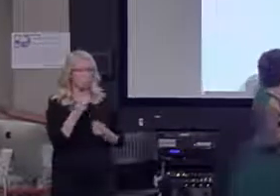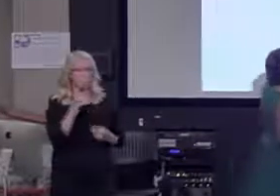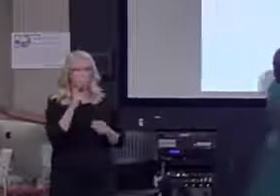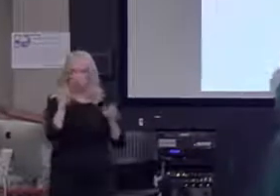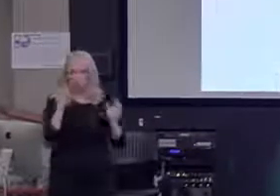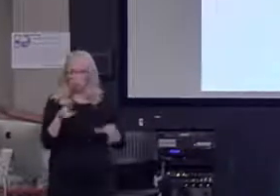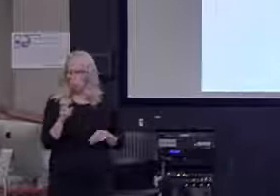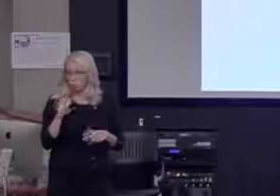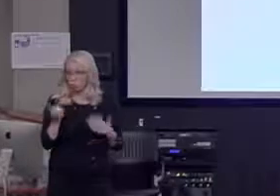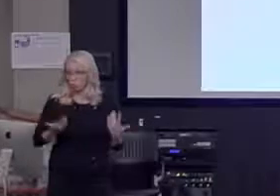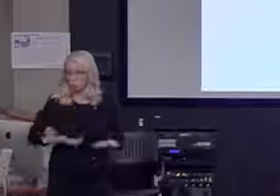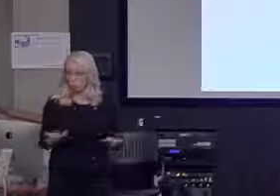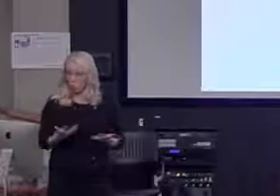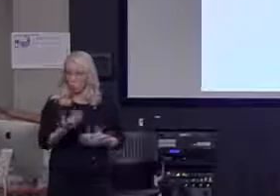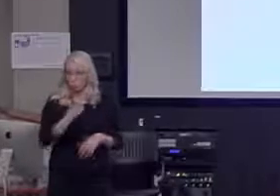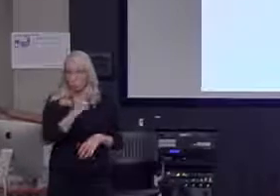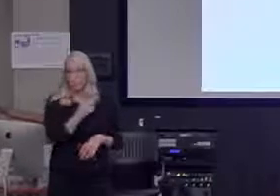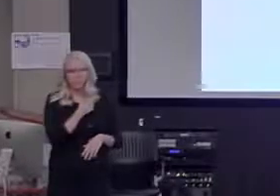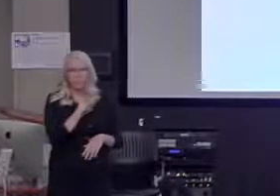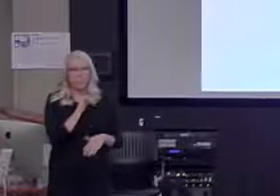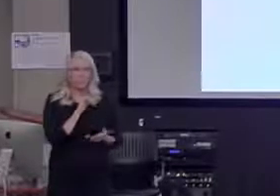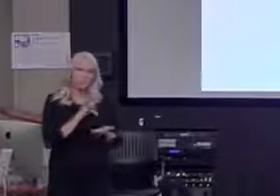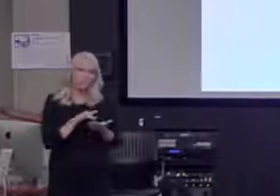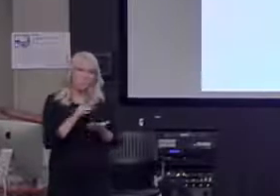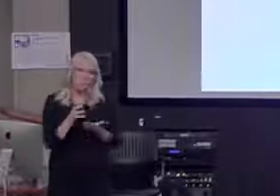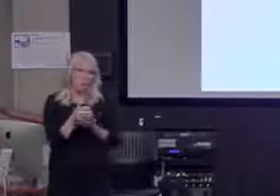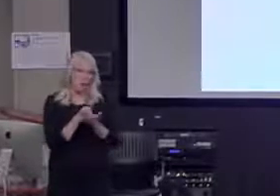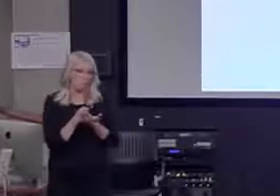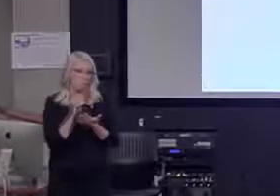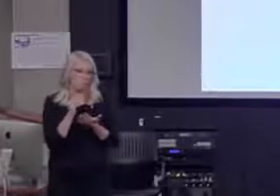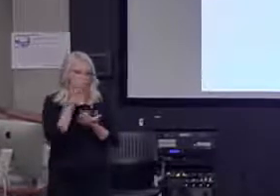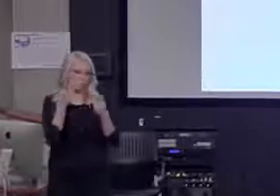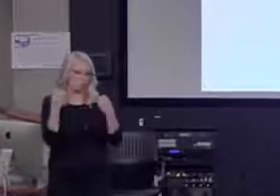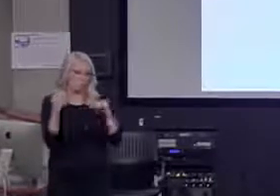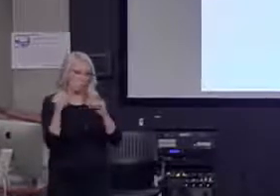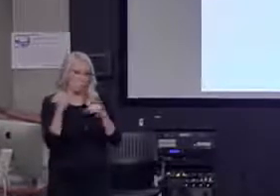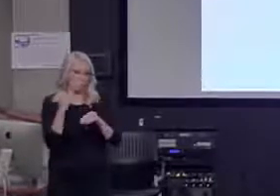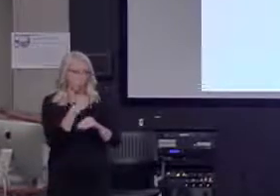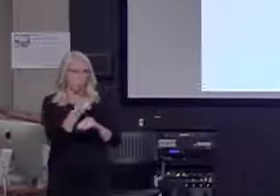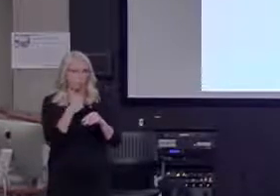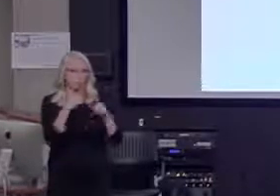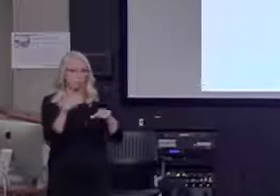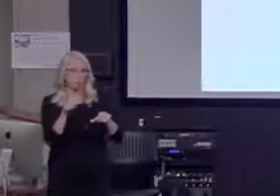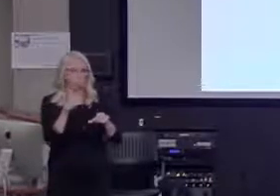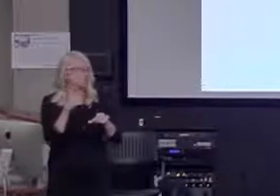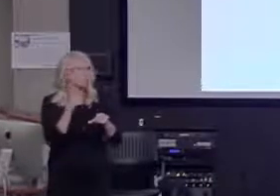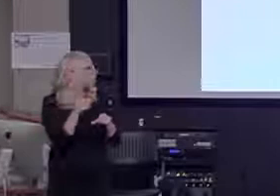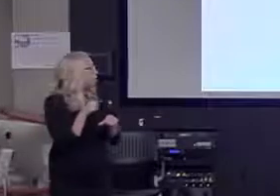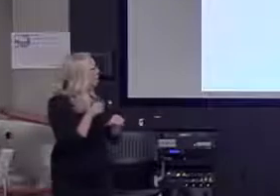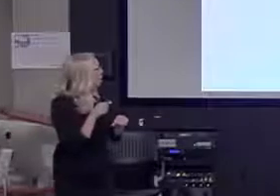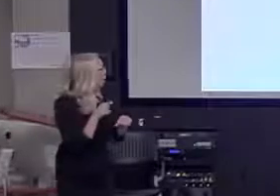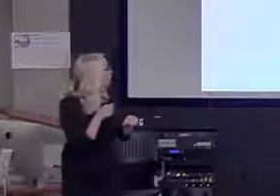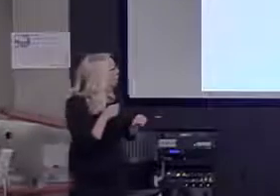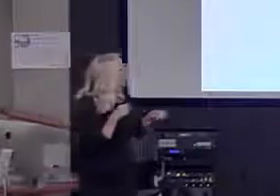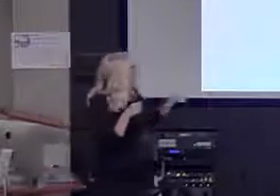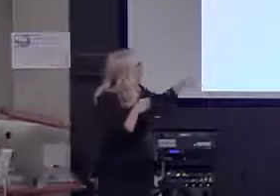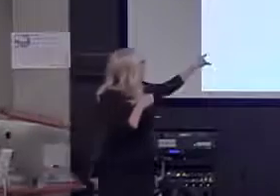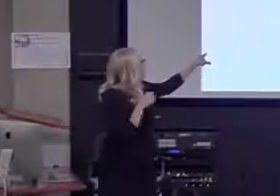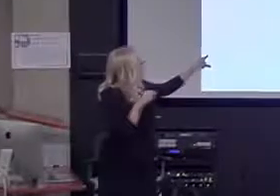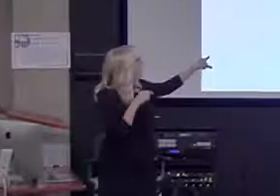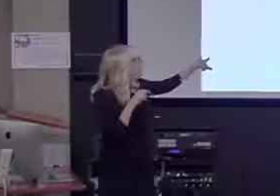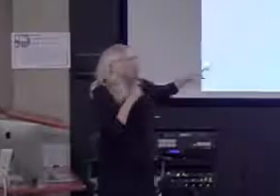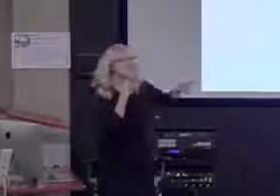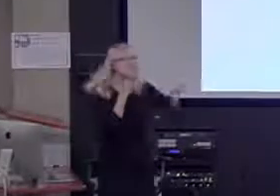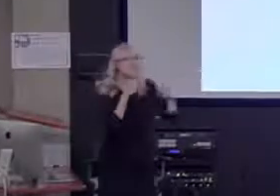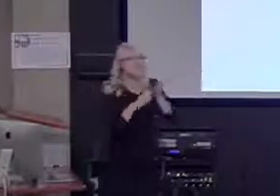is that this is middle-income supermarkets with the signs down, that is no signs, and the